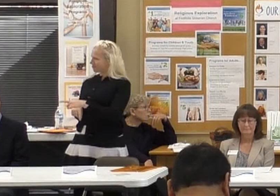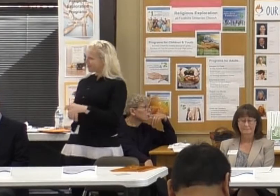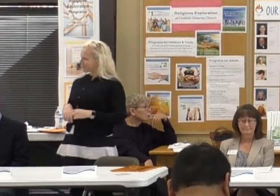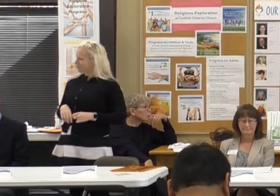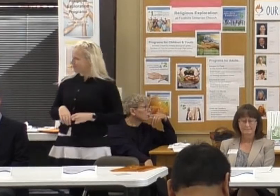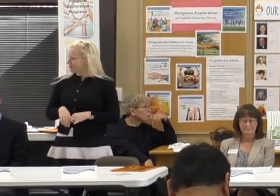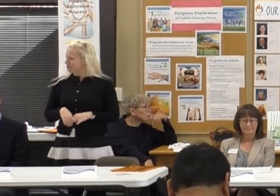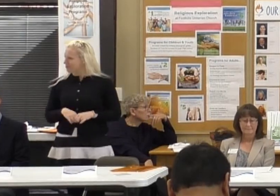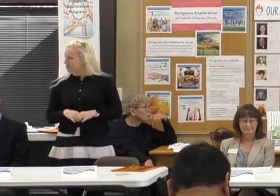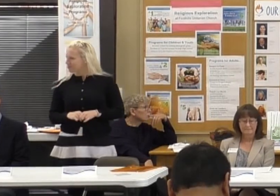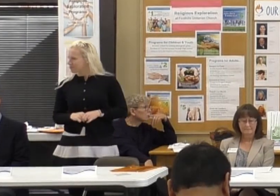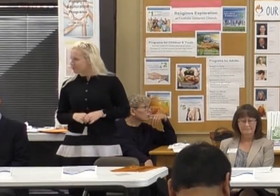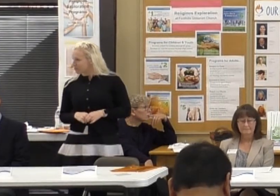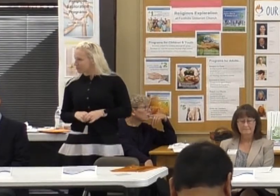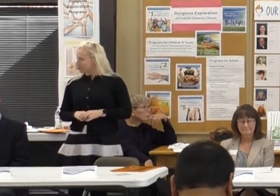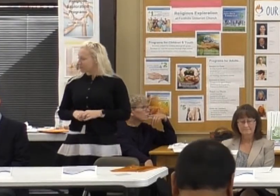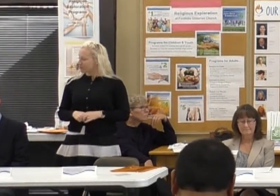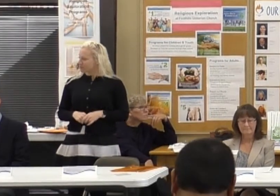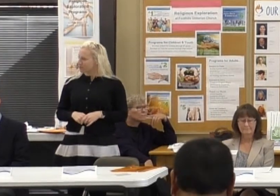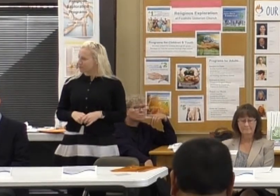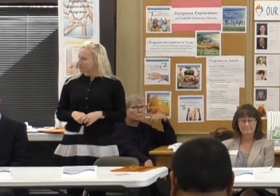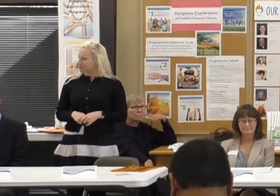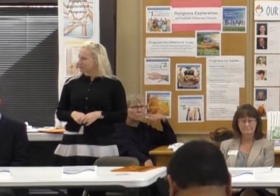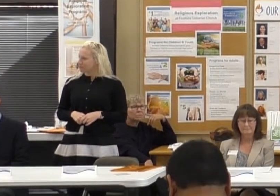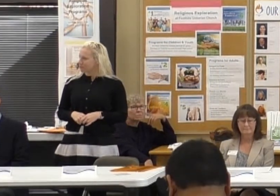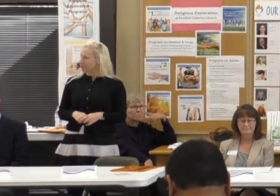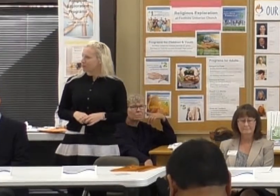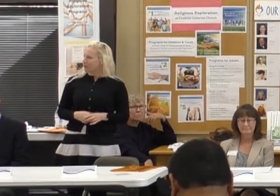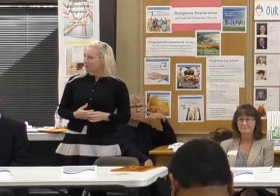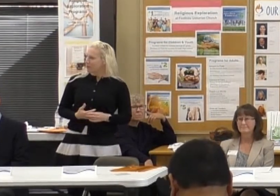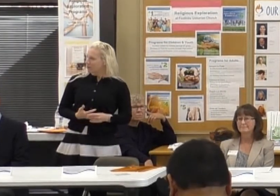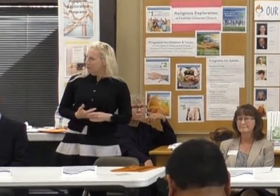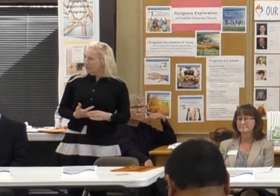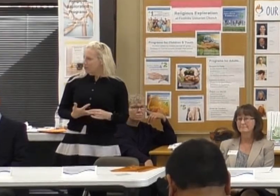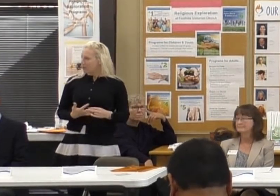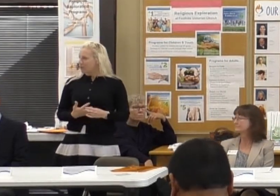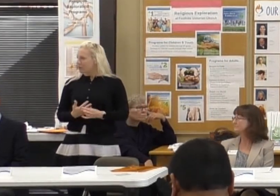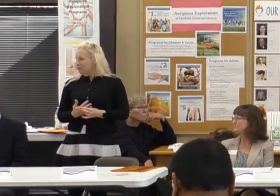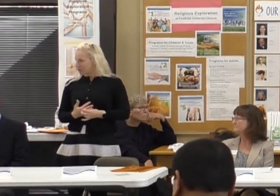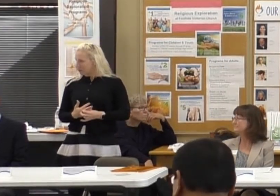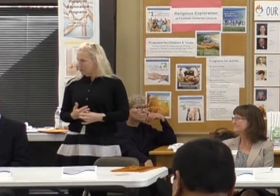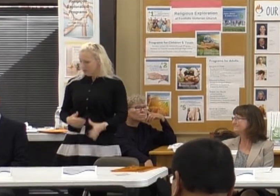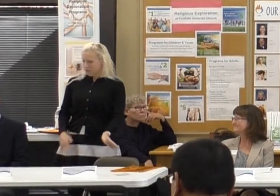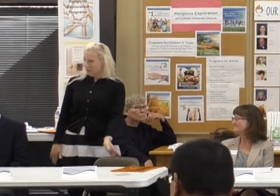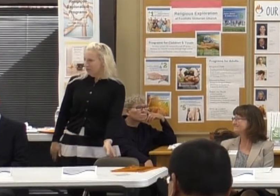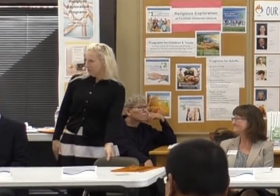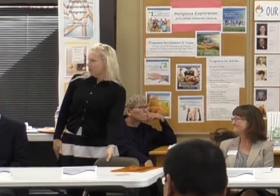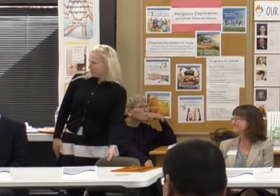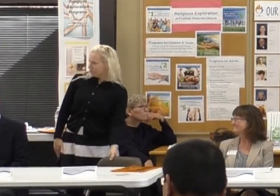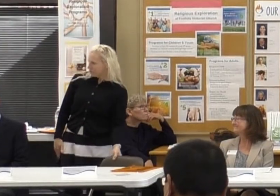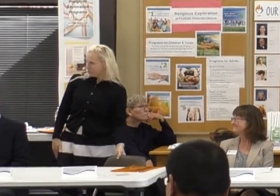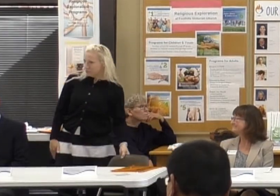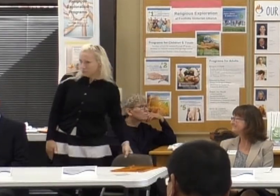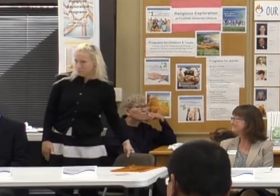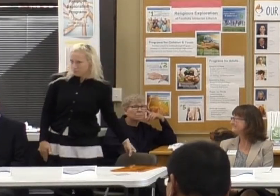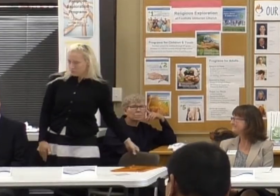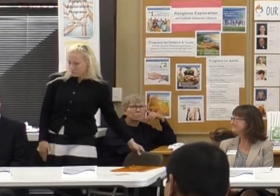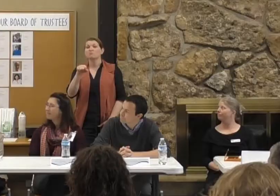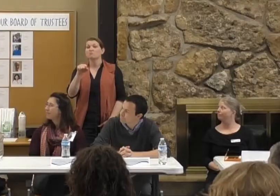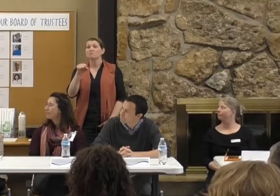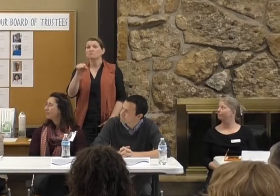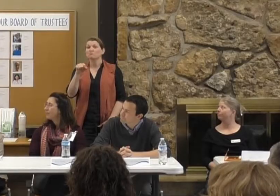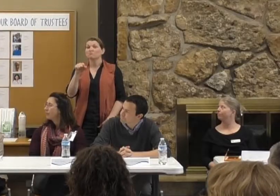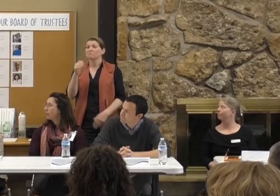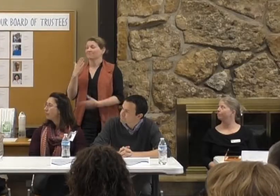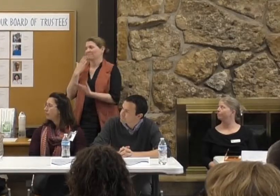needs for providing effective communication is a little bit different. Am I answering your question, Julie? Yeah, very much, thank you.